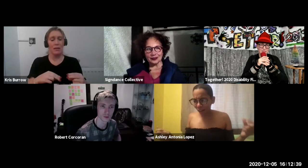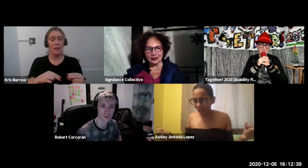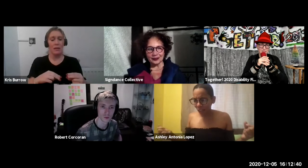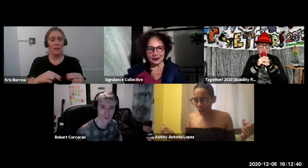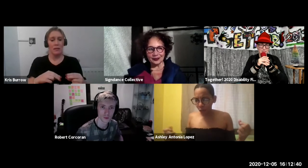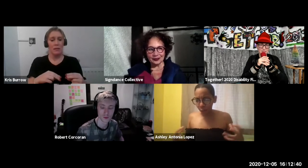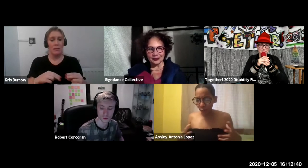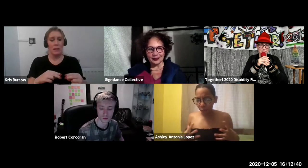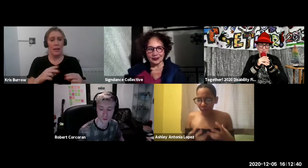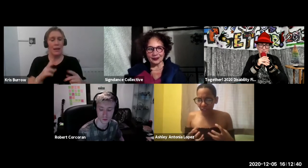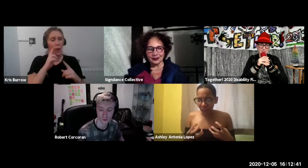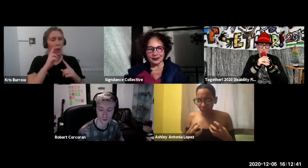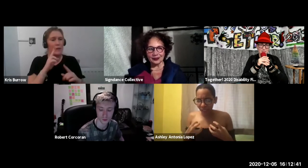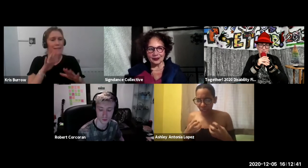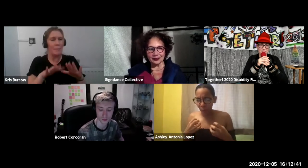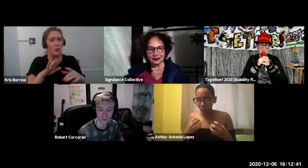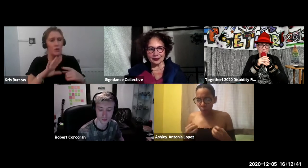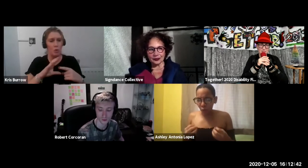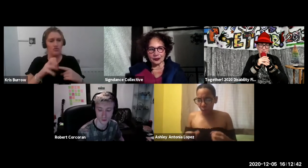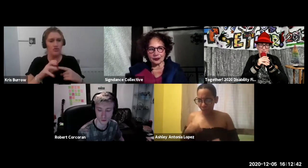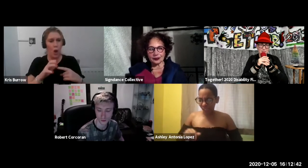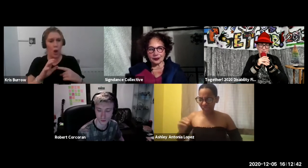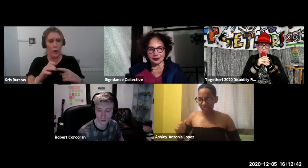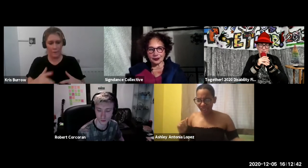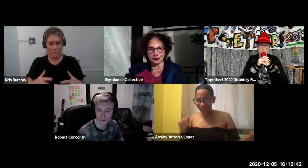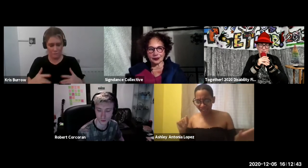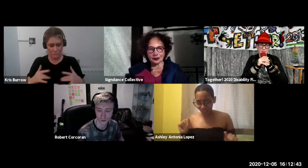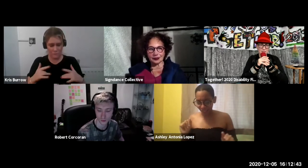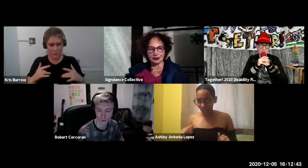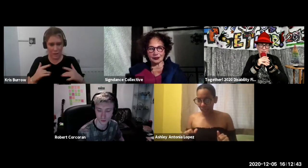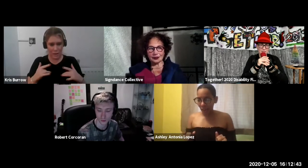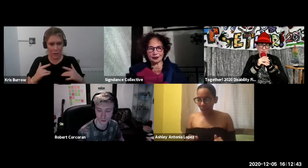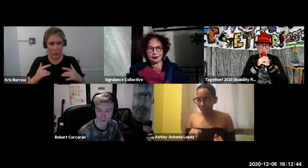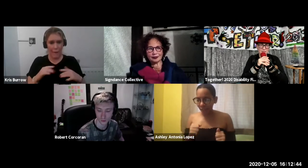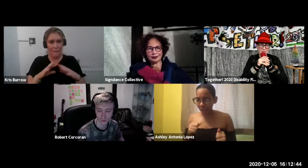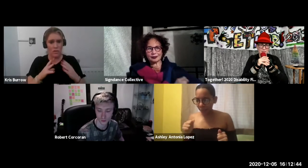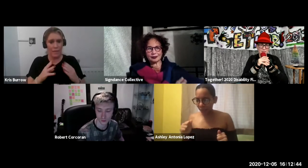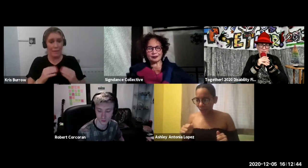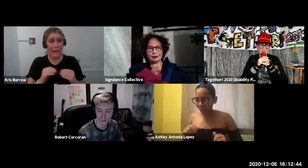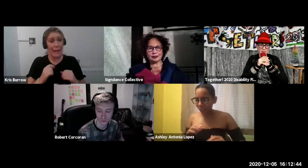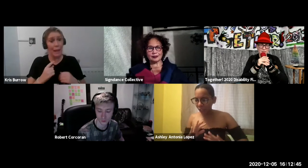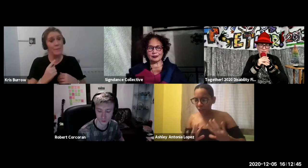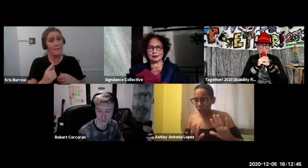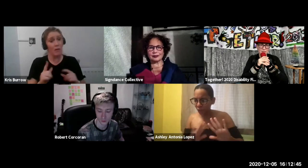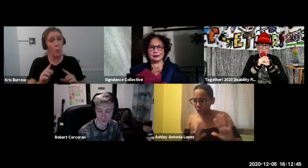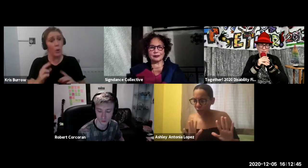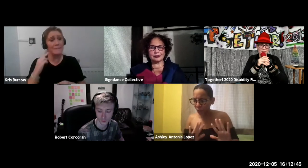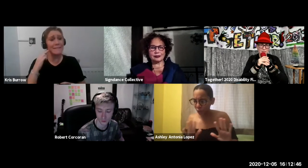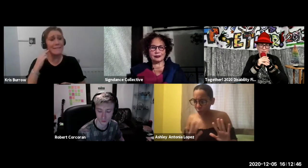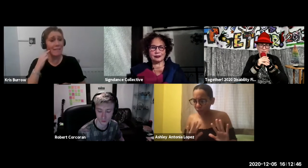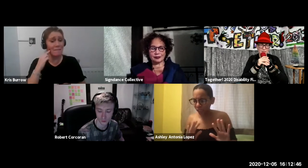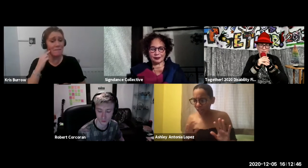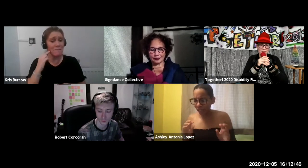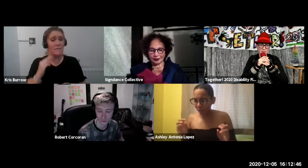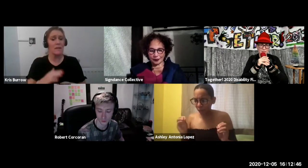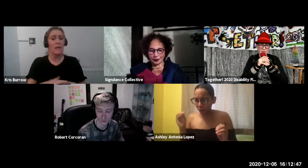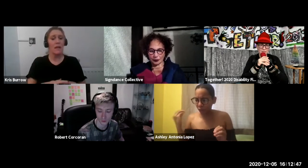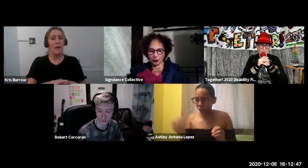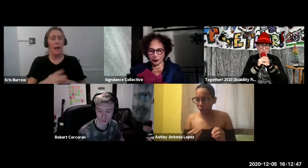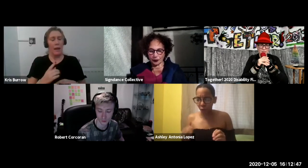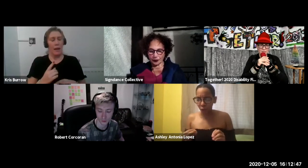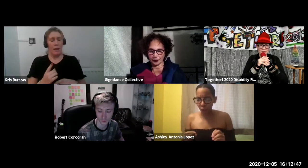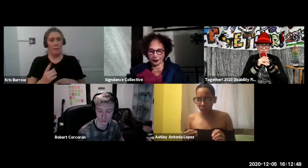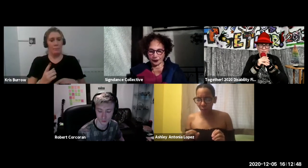like a rock. You can feel every single movement he hits. At the same time, he looks distorted, as